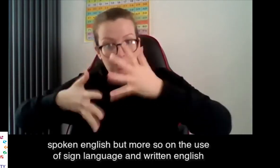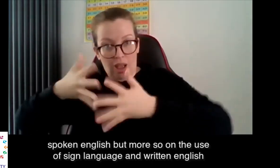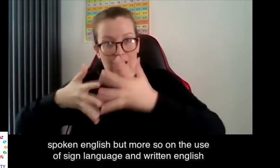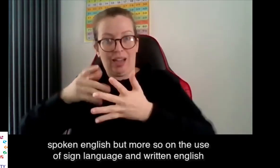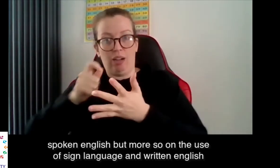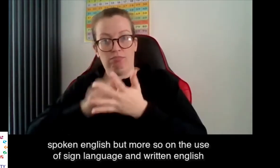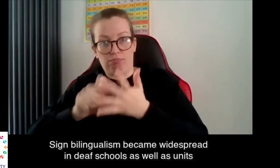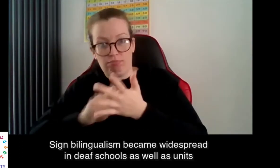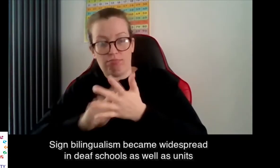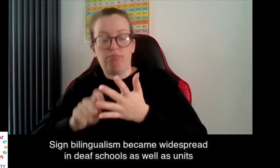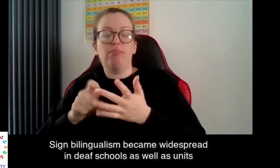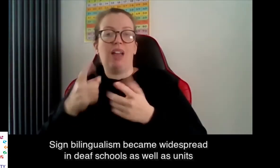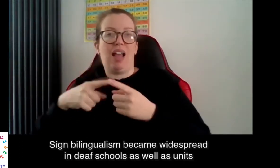and written English.